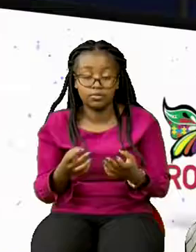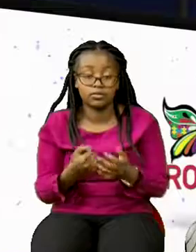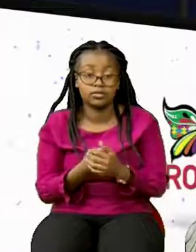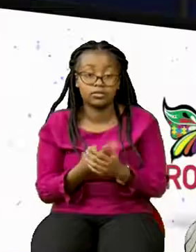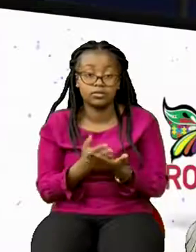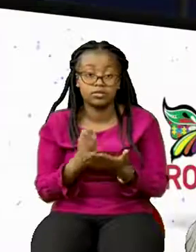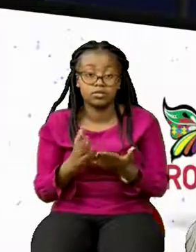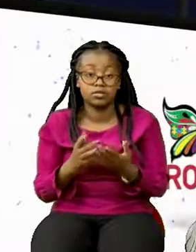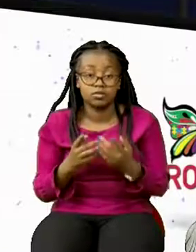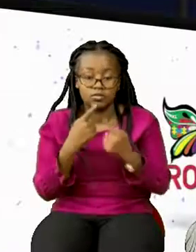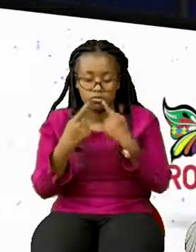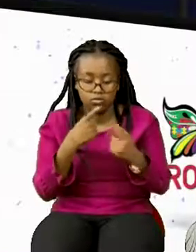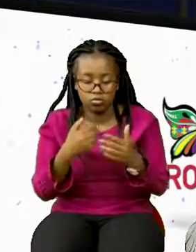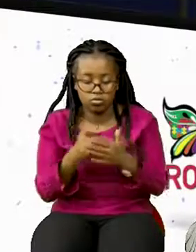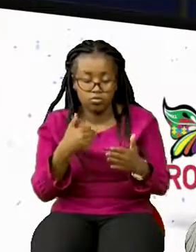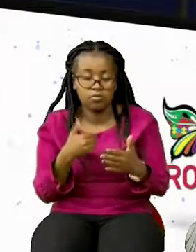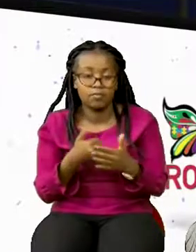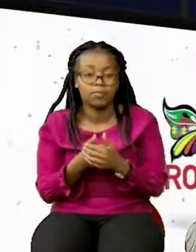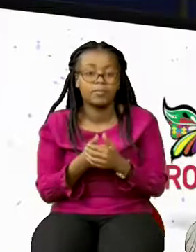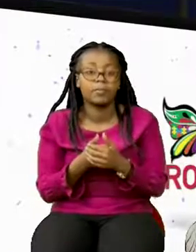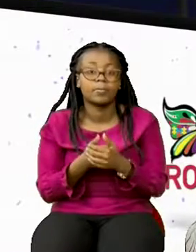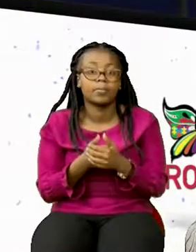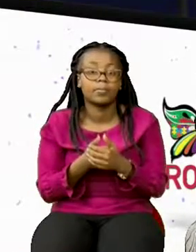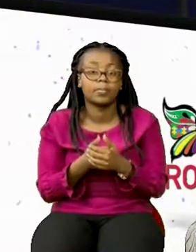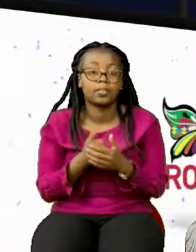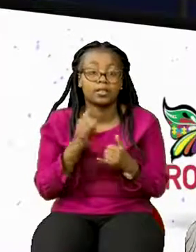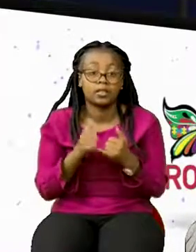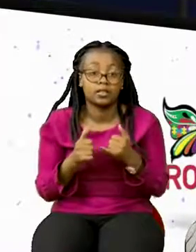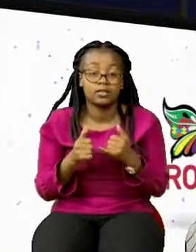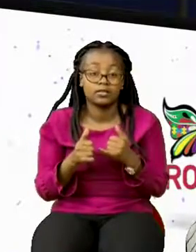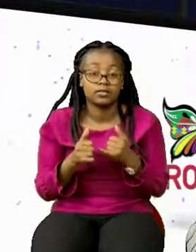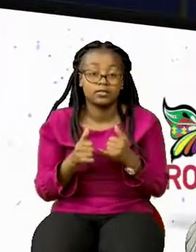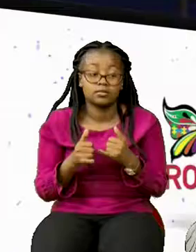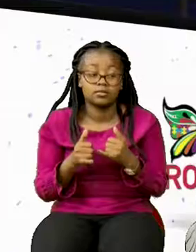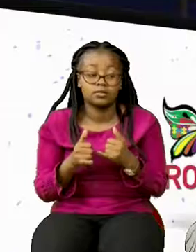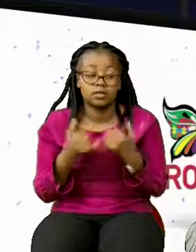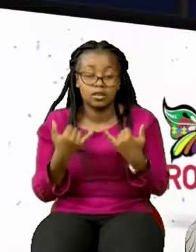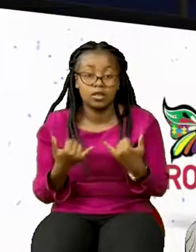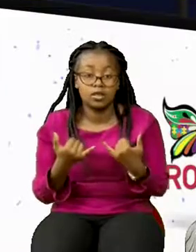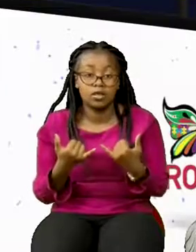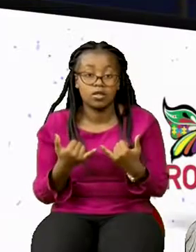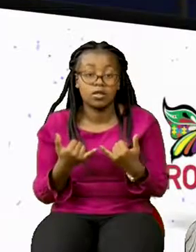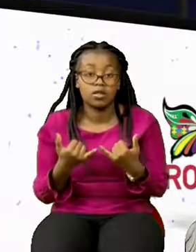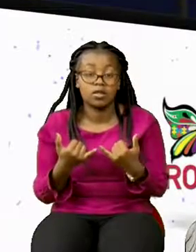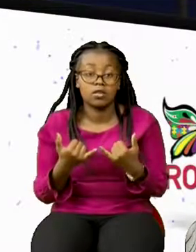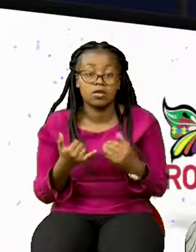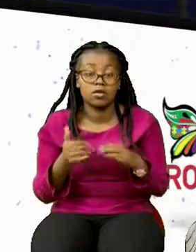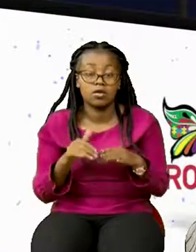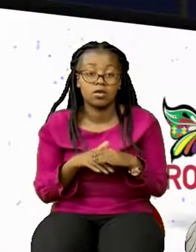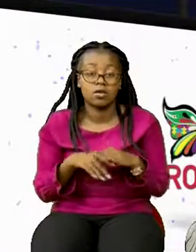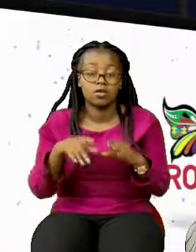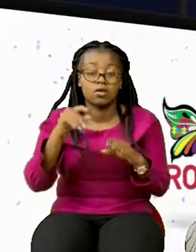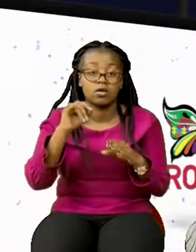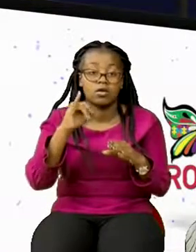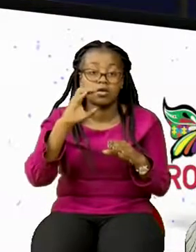and some of them we have already mentioned earlier. Last but not least, let us go into tics